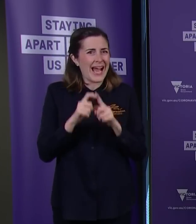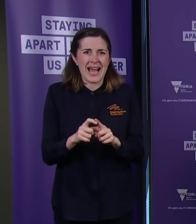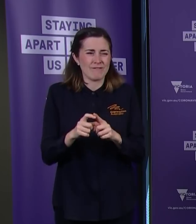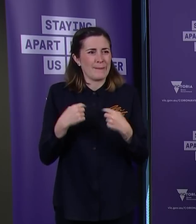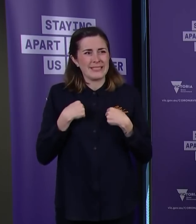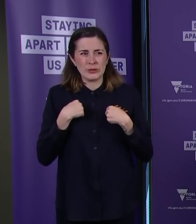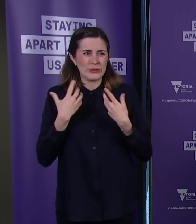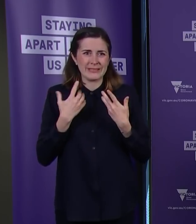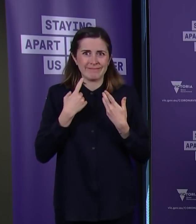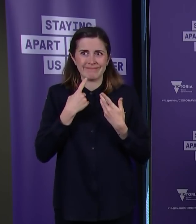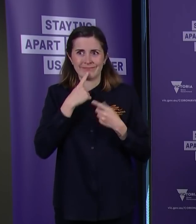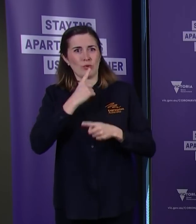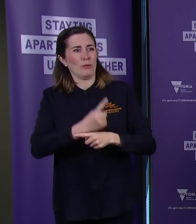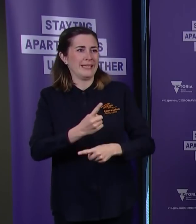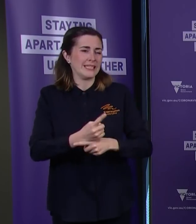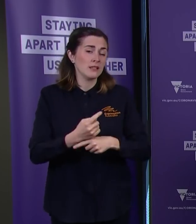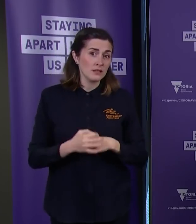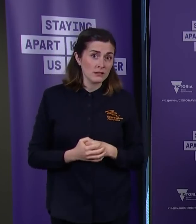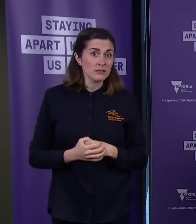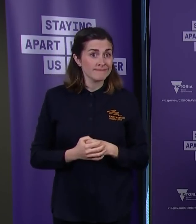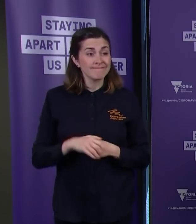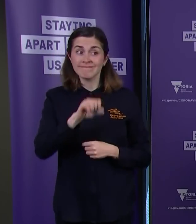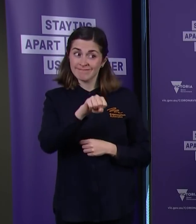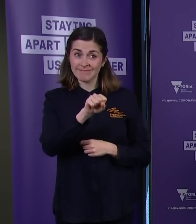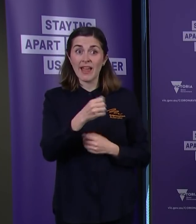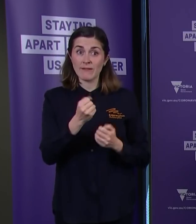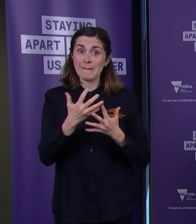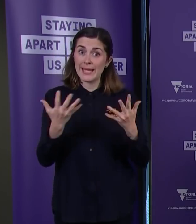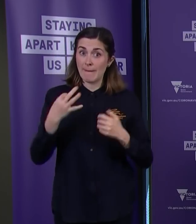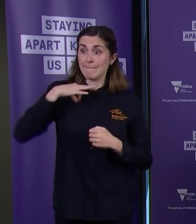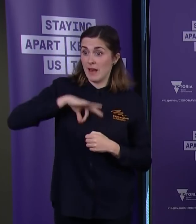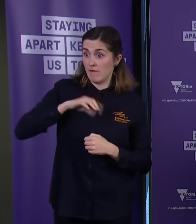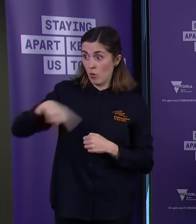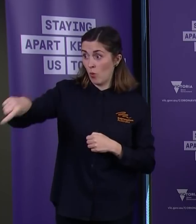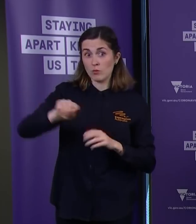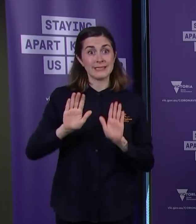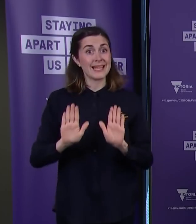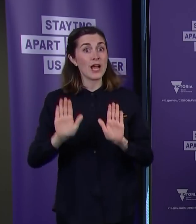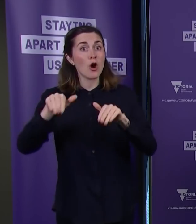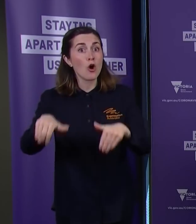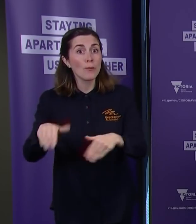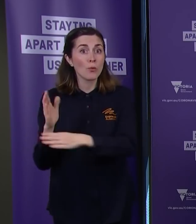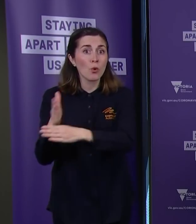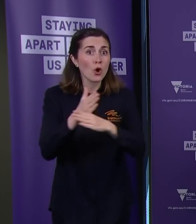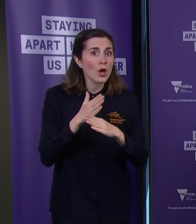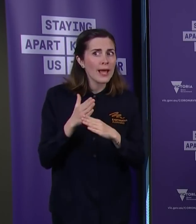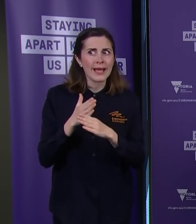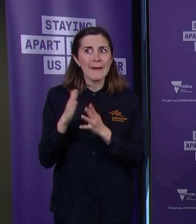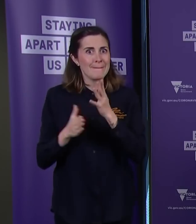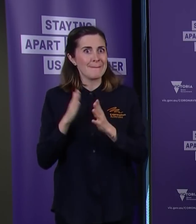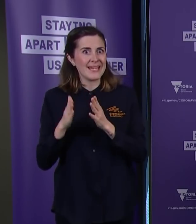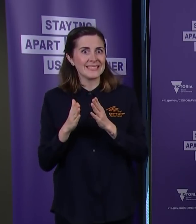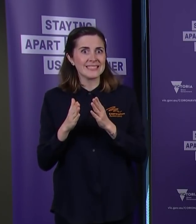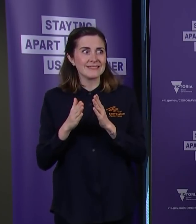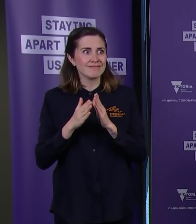there's obviously a lot of benefit in people working from home in terms of how much physical distancing is